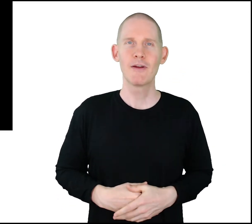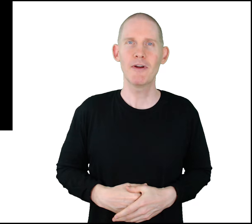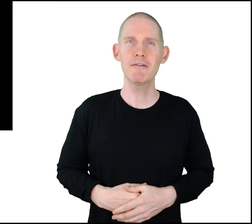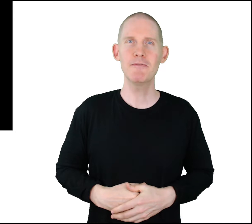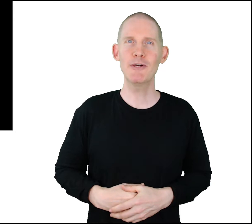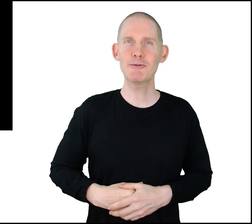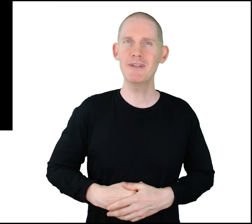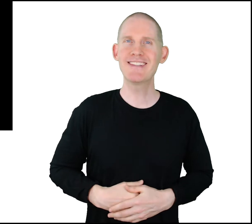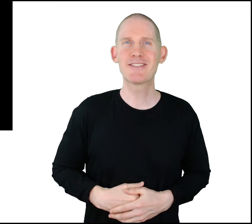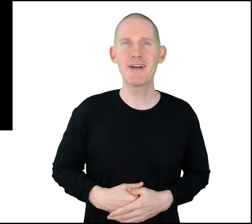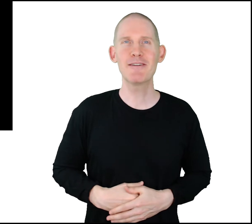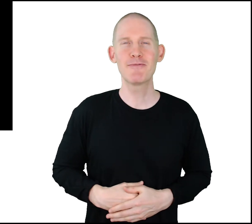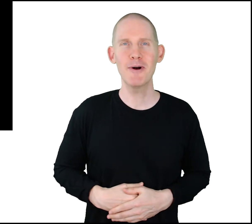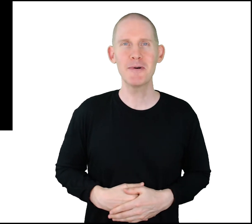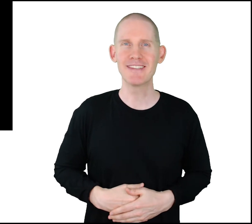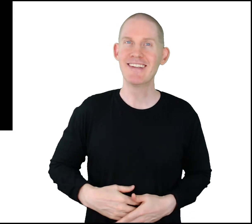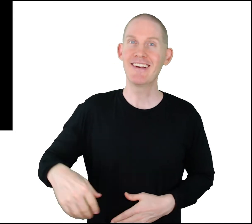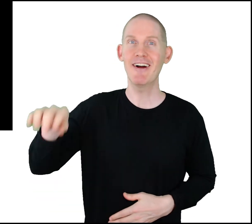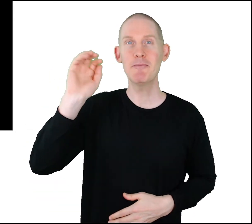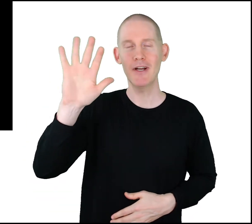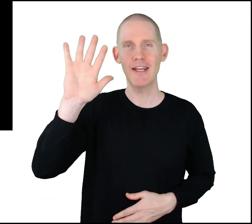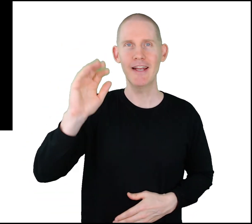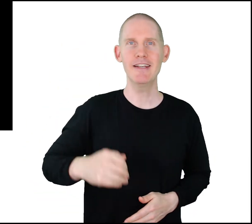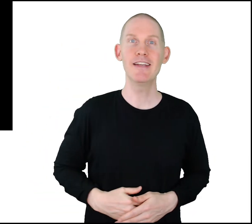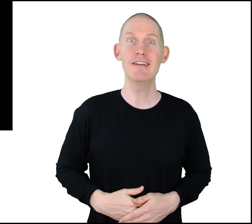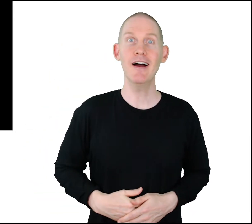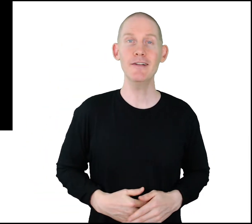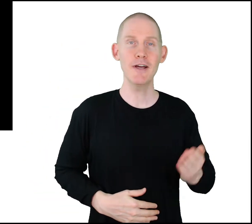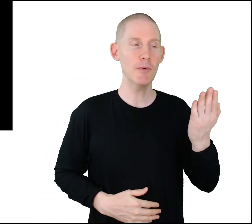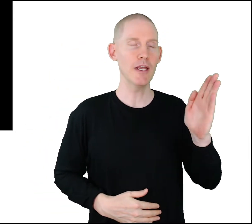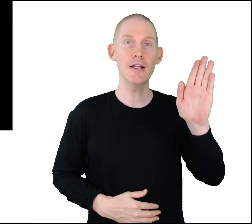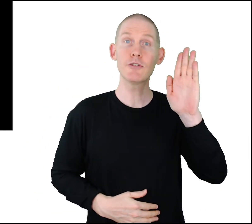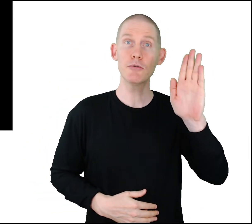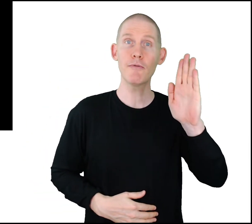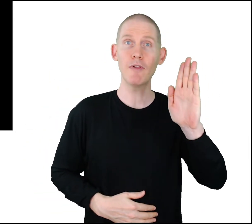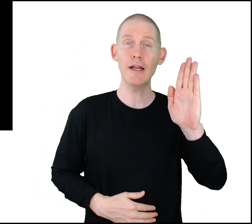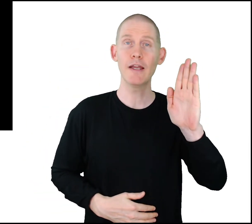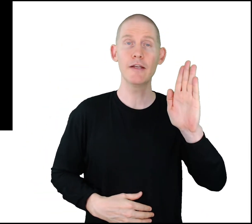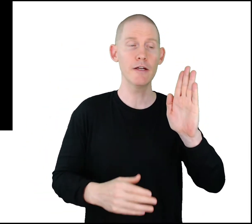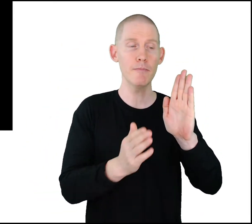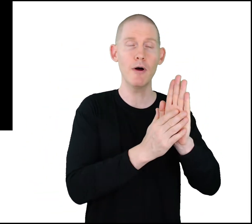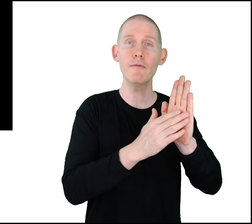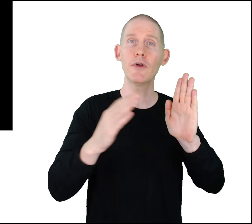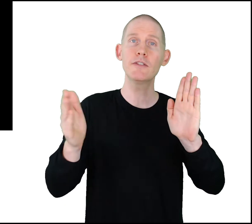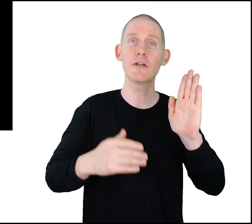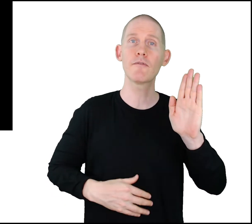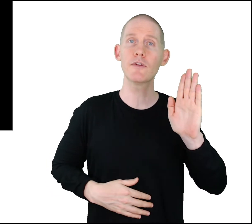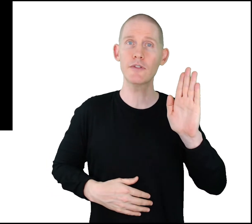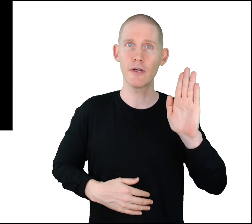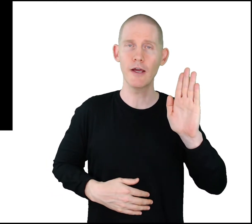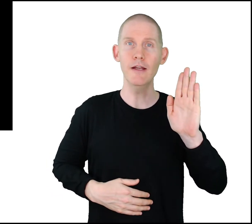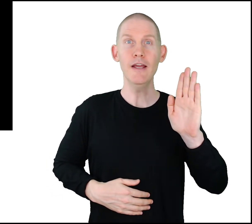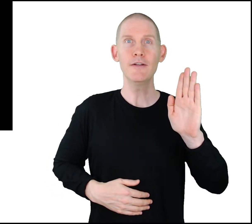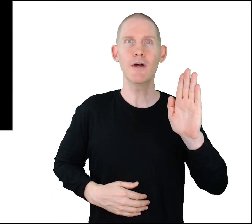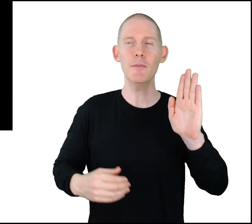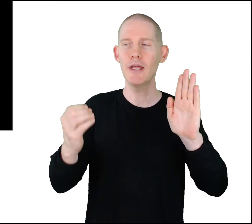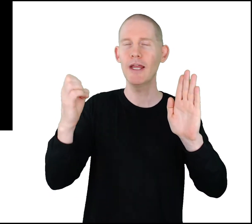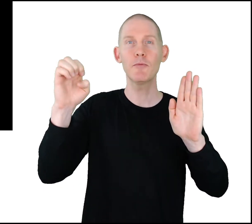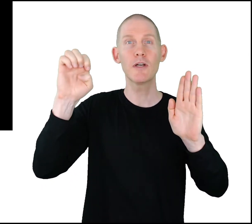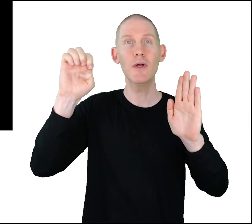Very visually straightforward. Now I'm right-handed, non-dominant hand, just do a flat hand here, palm facing off to the side. Dominant hand, we're going to make the